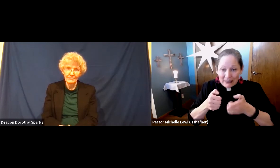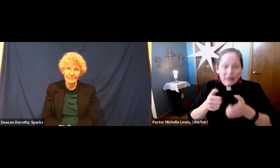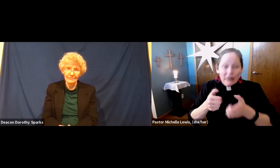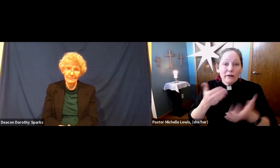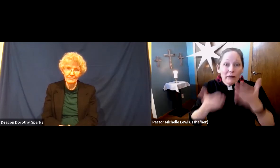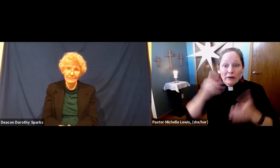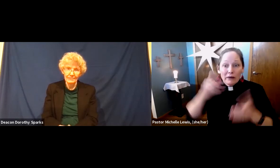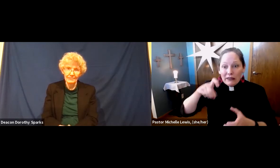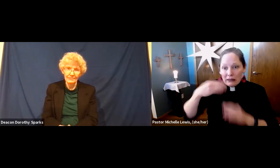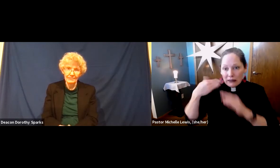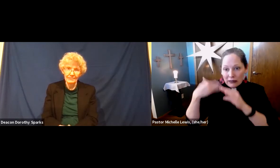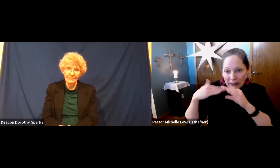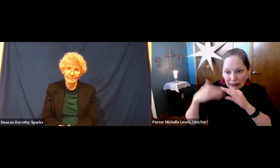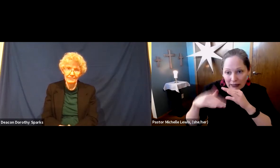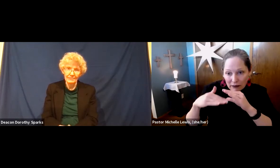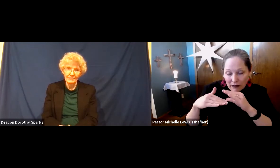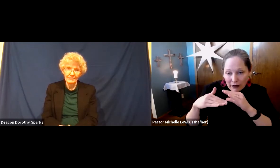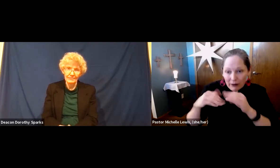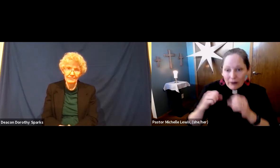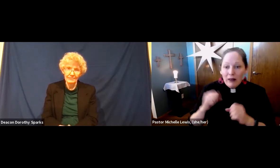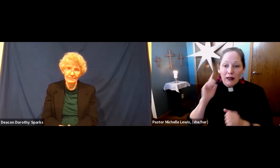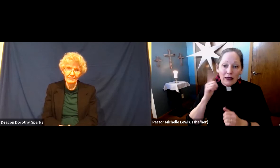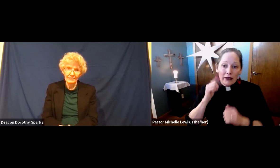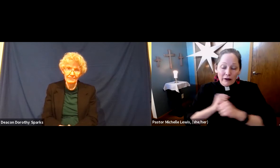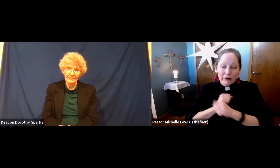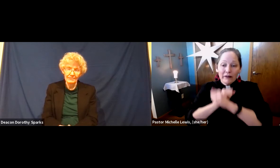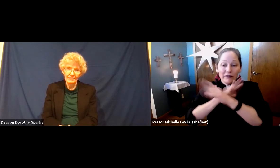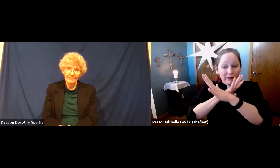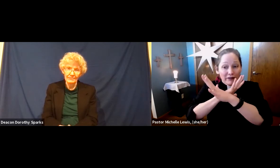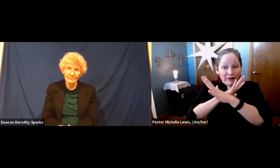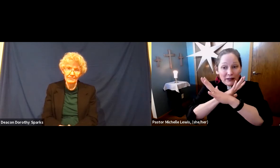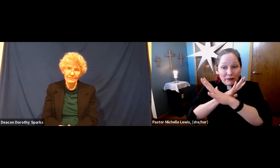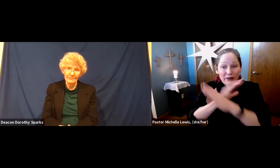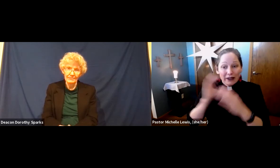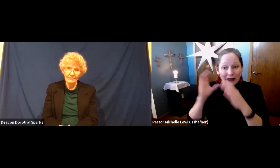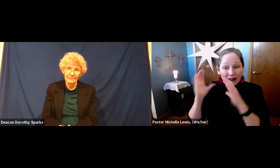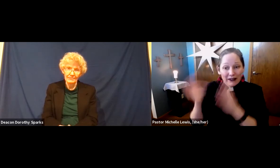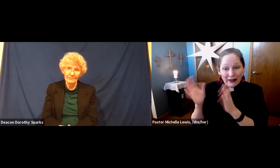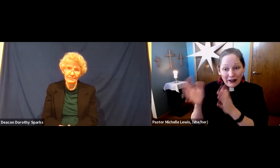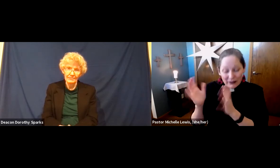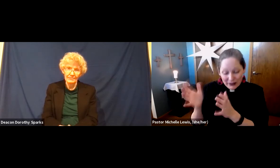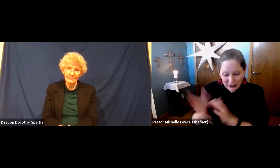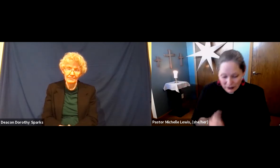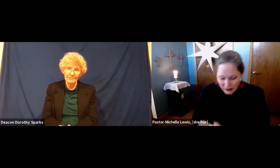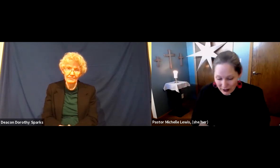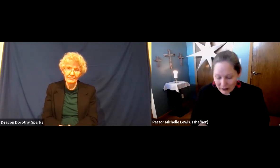And that could be through a text or email or through video